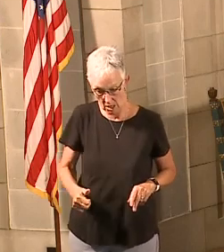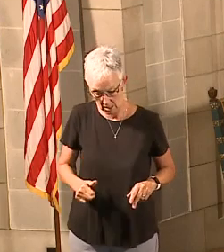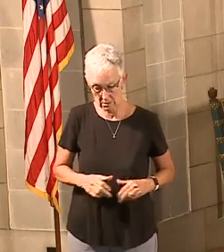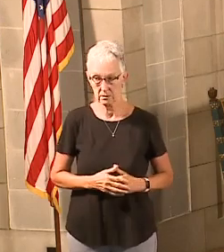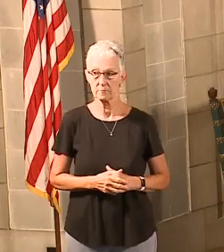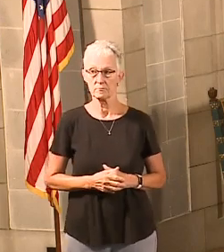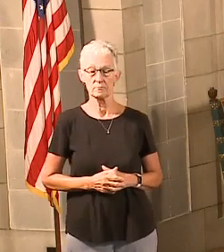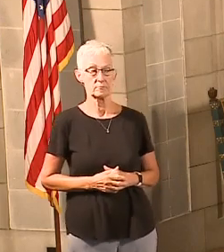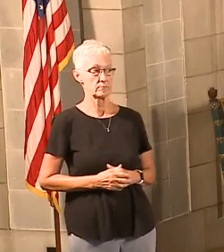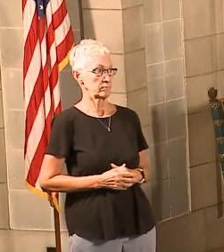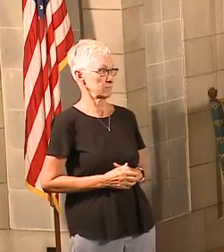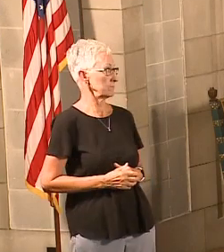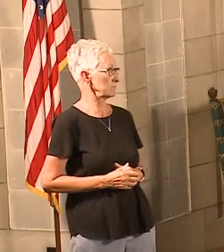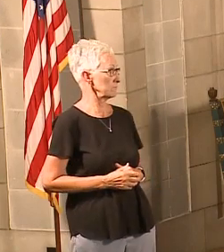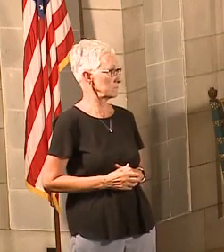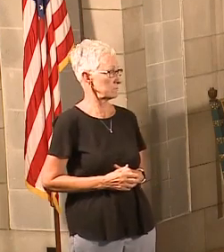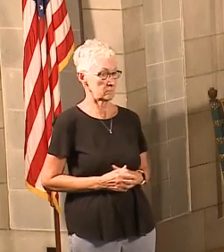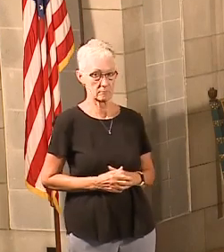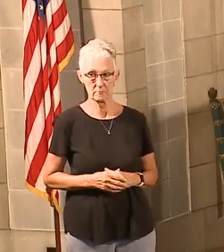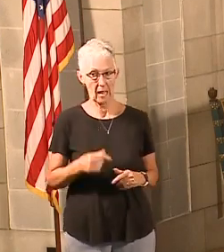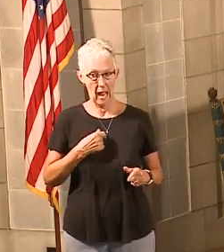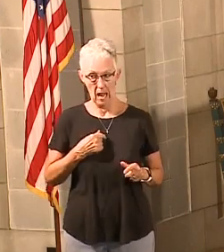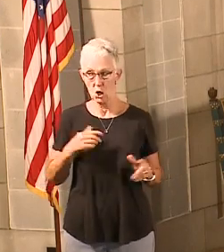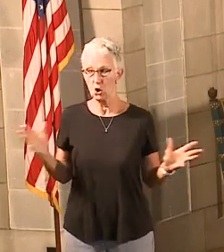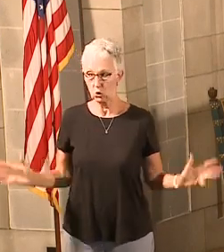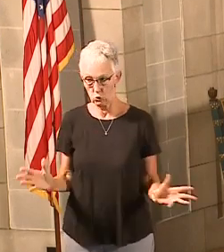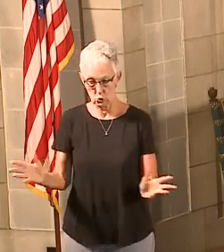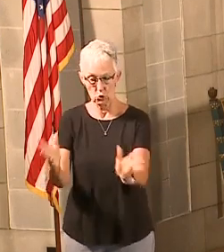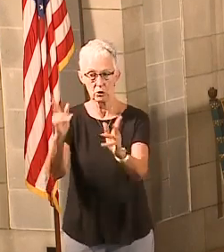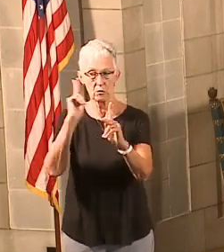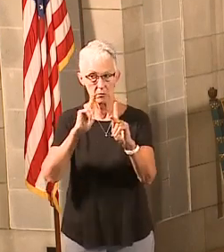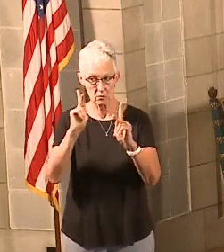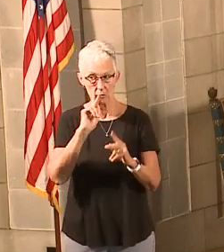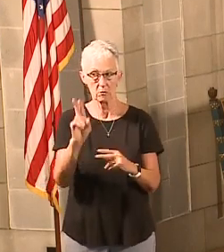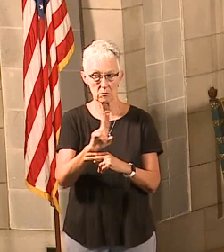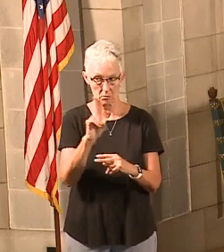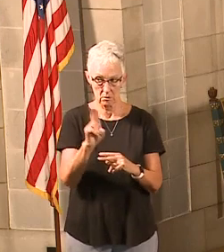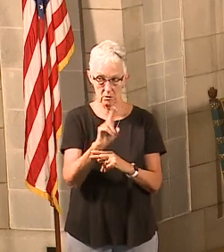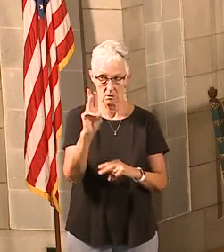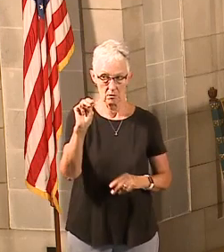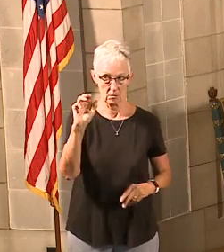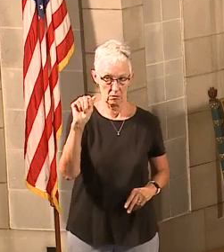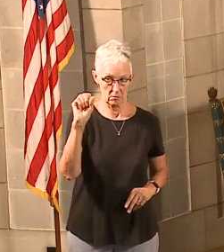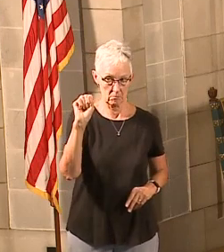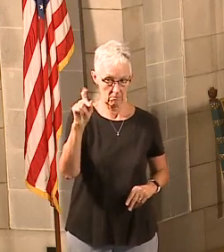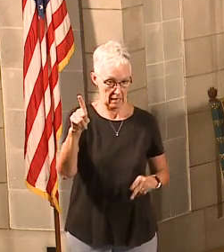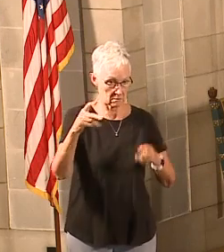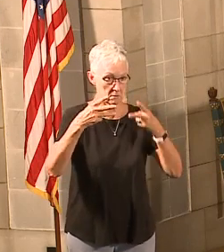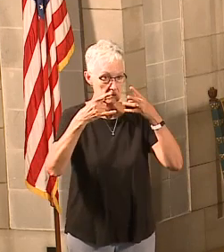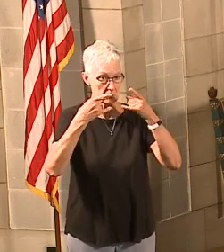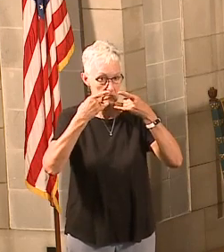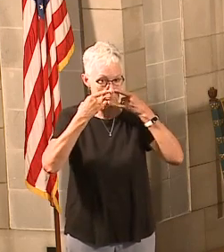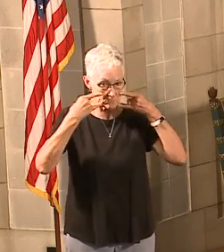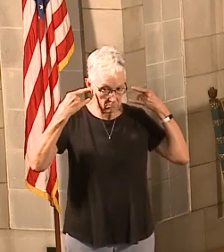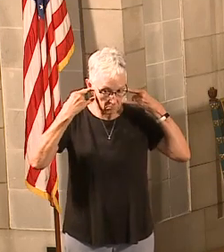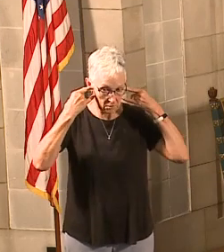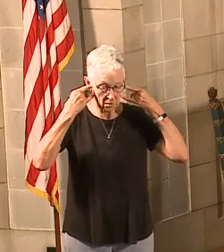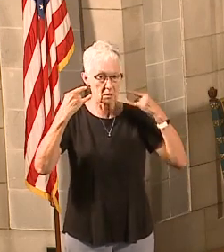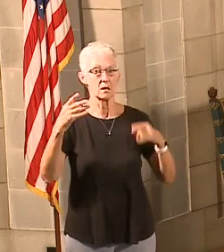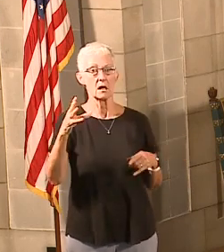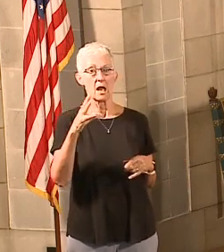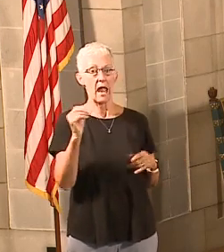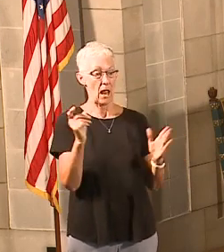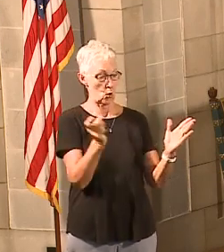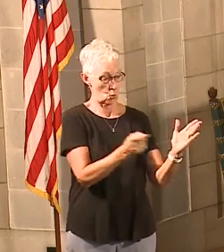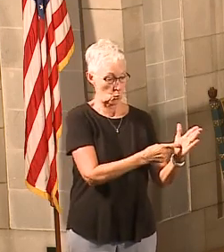with. Certainly, again, I encourage people to wear masks, and the public health folks are also in agreement on that. With regard to